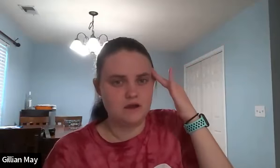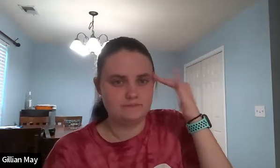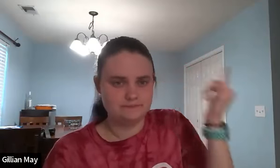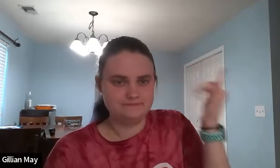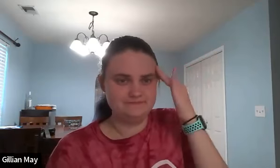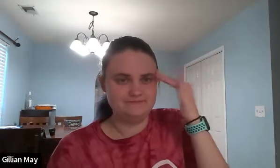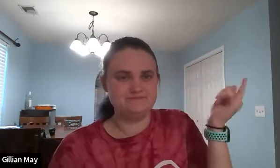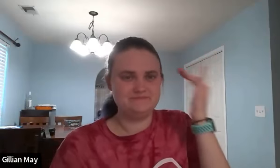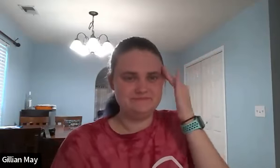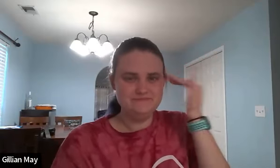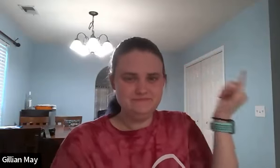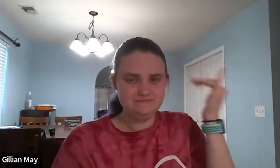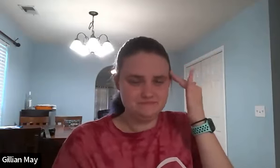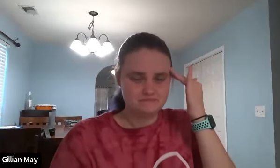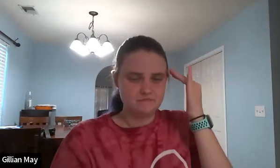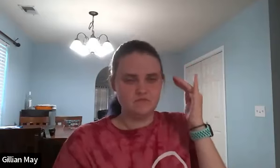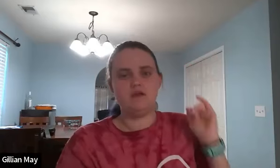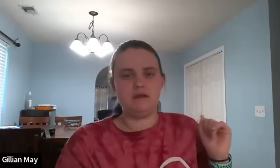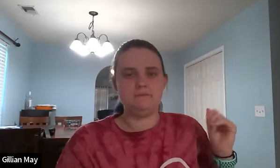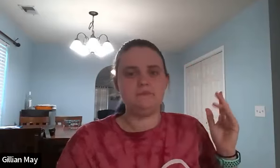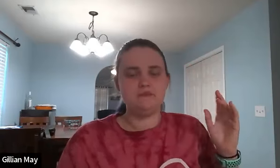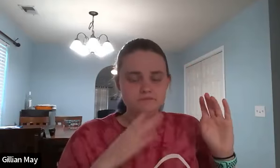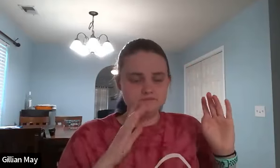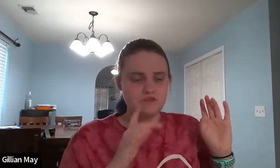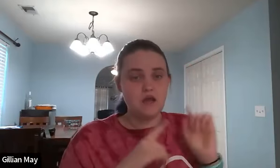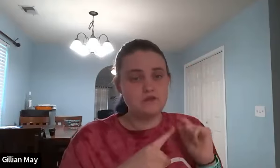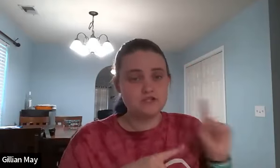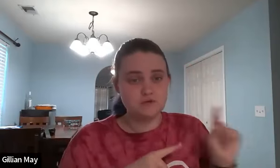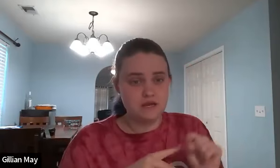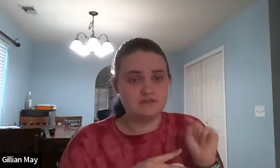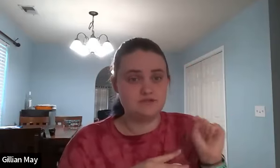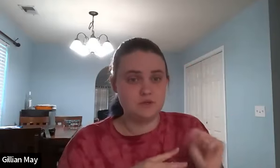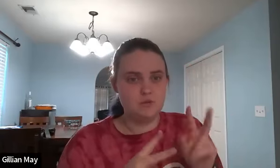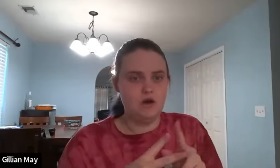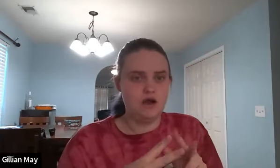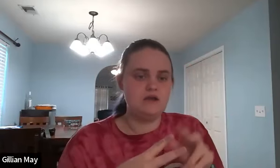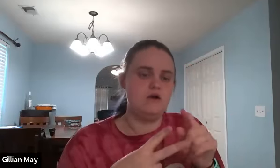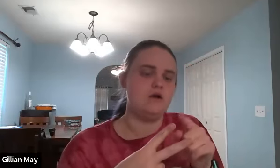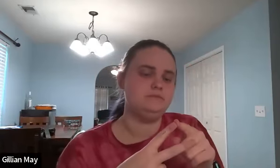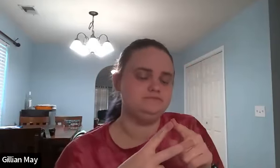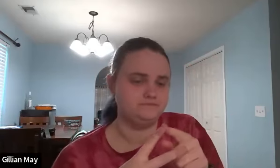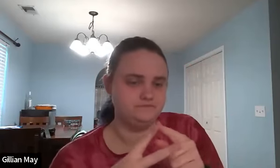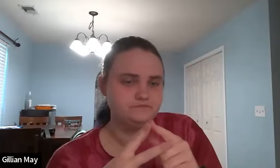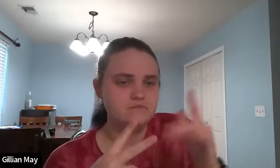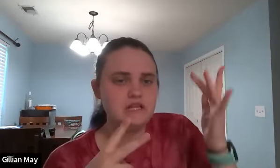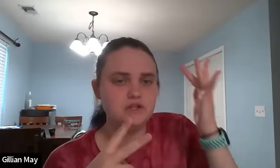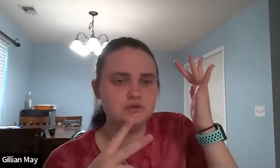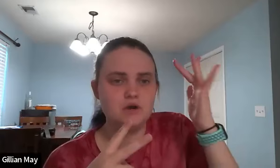why. All right. The other two ways of doing why are you